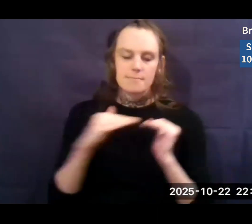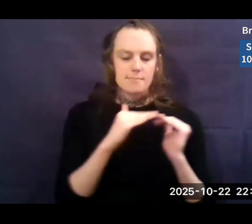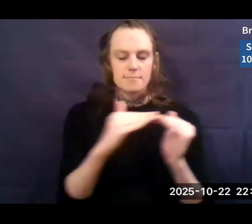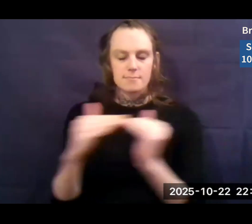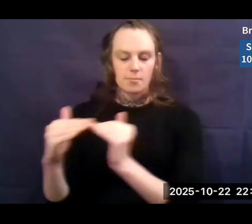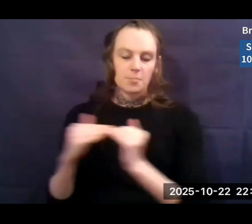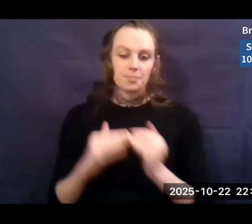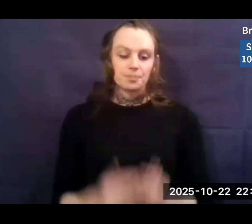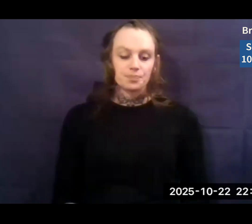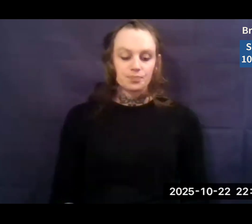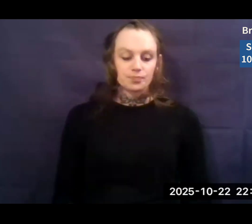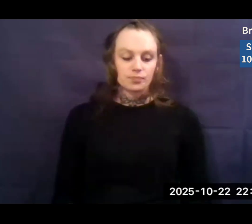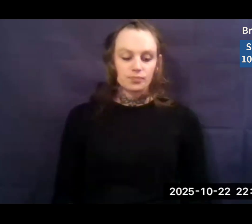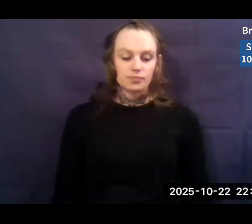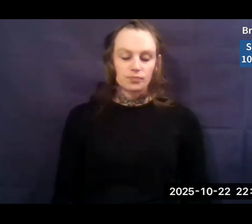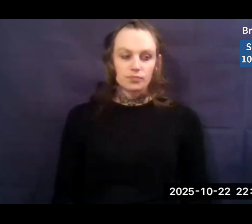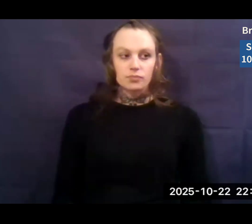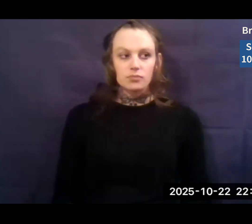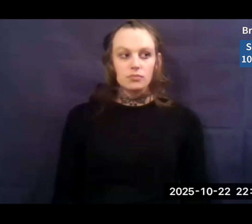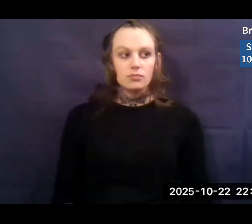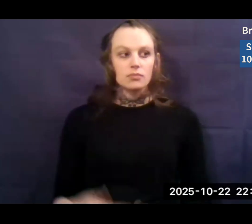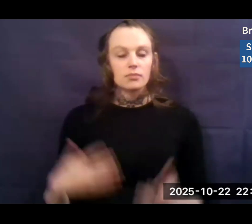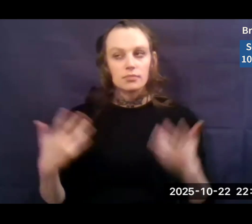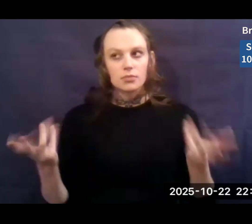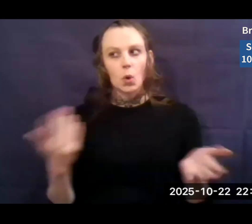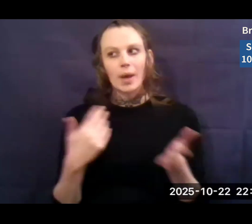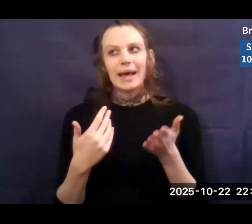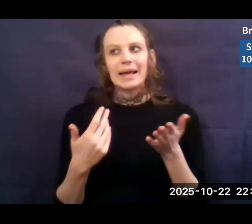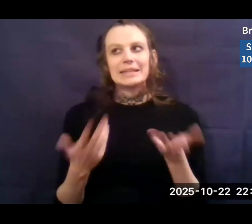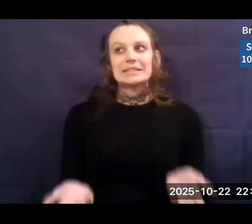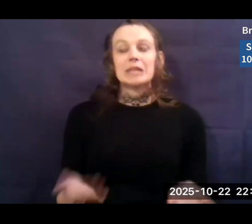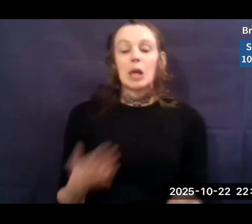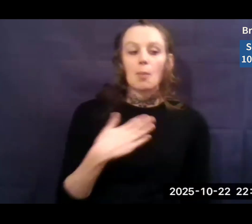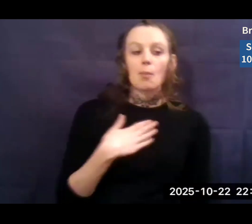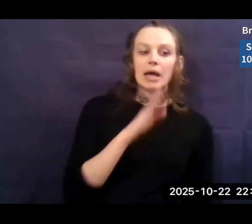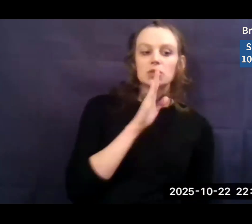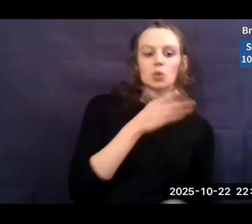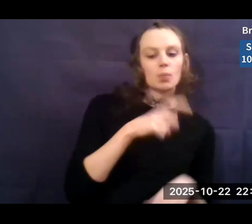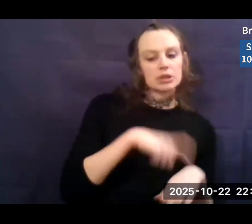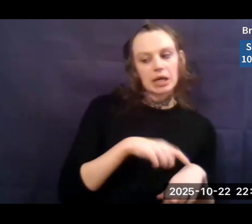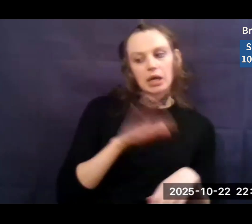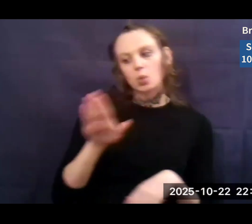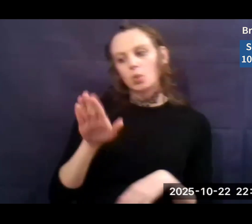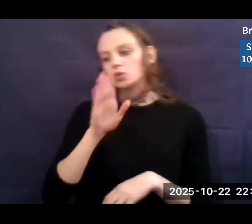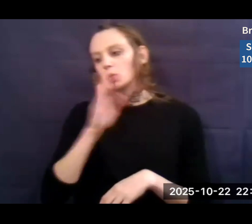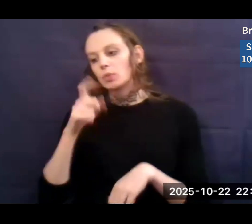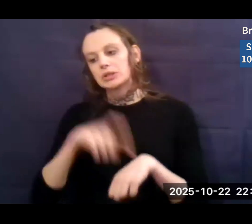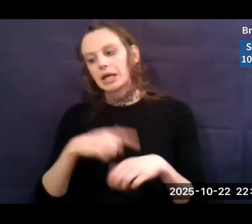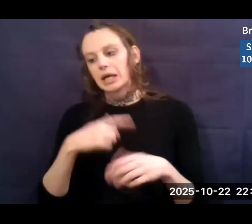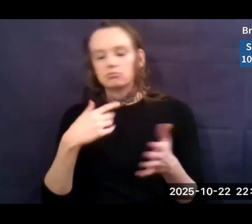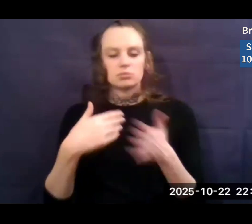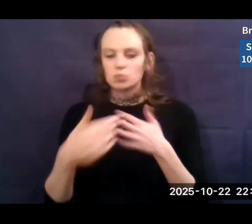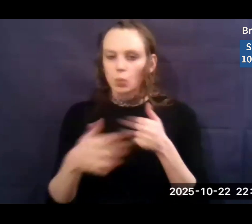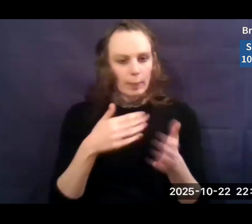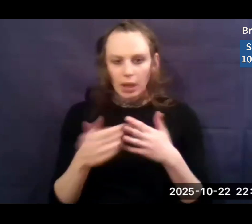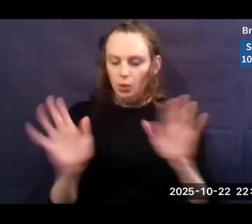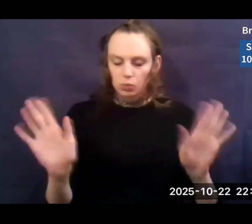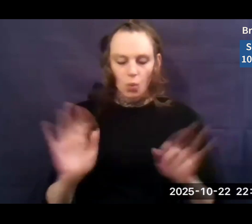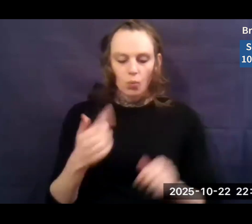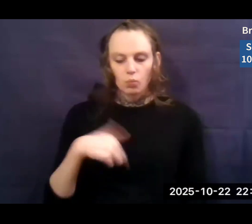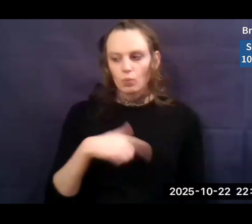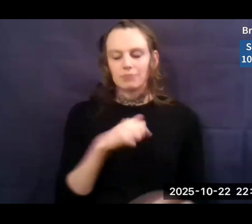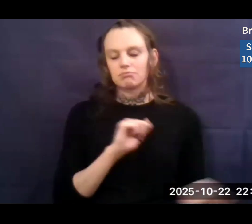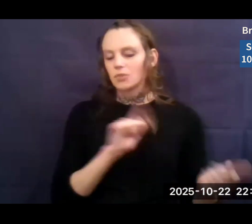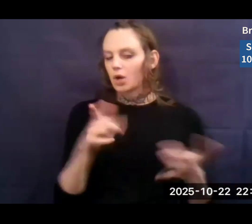it doesn't matter how long I've been sober or you've been sober. We're just